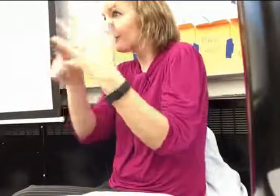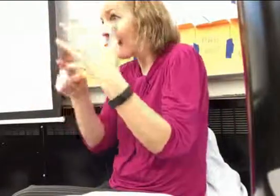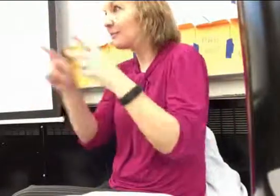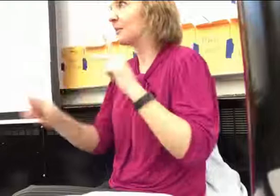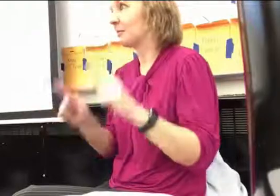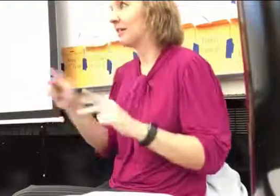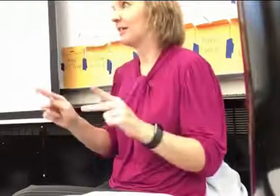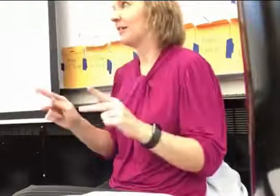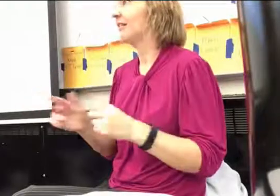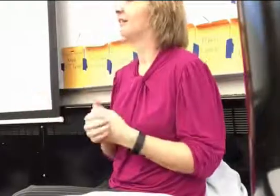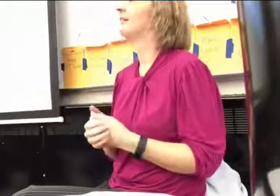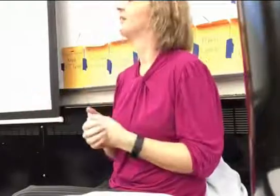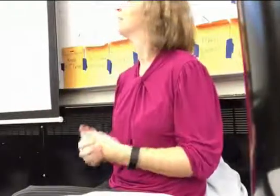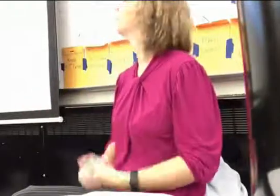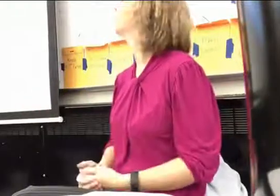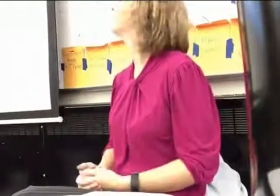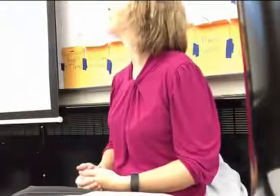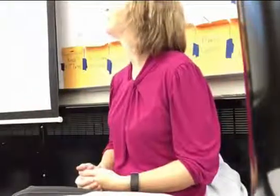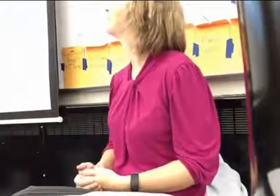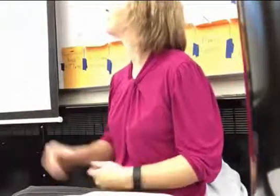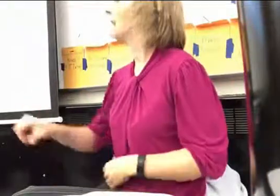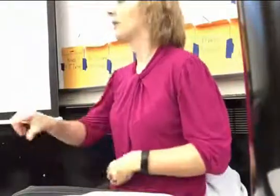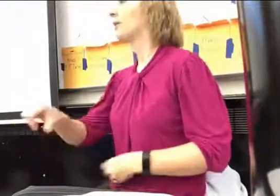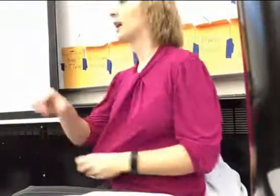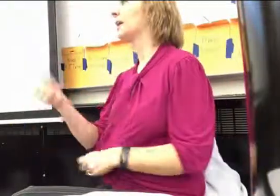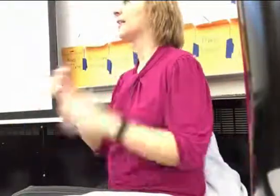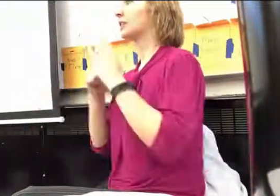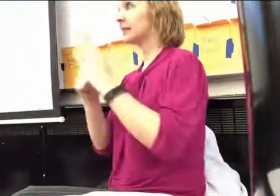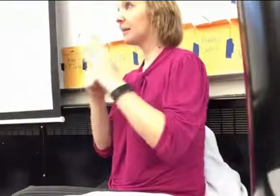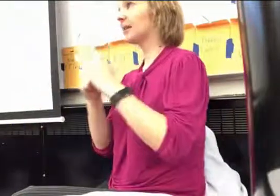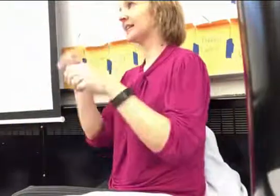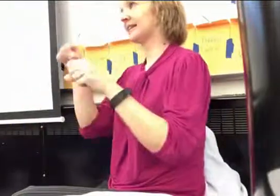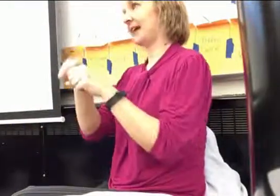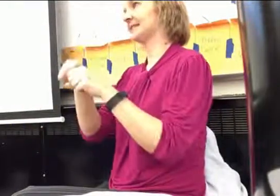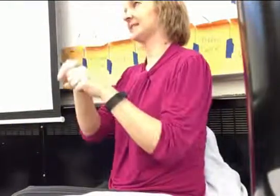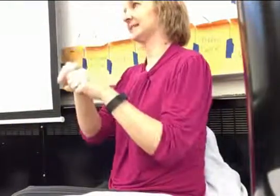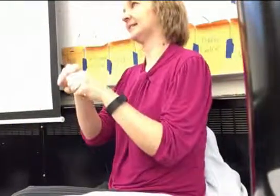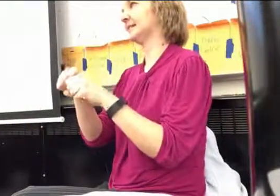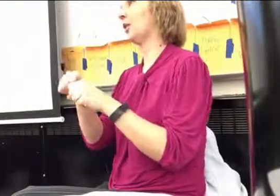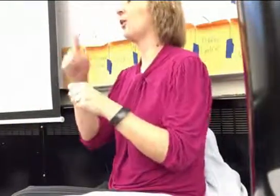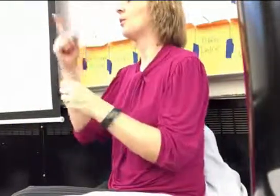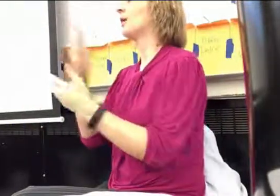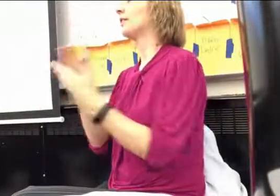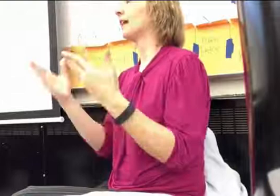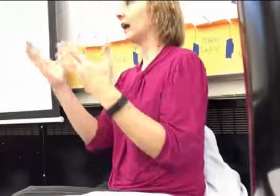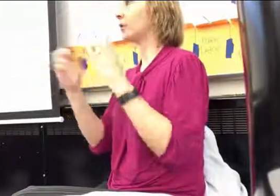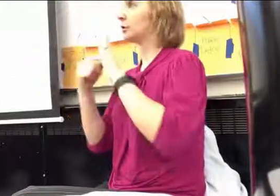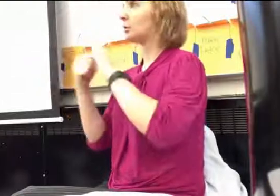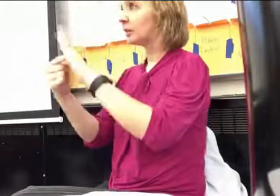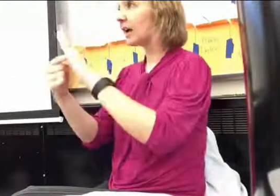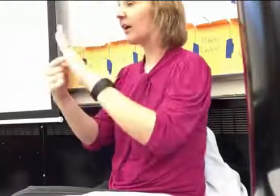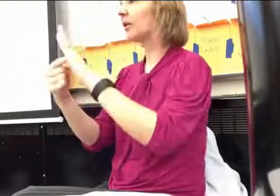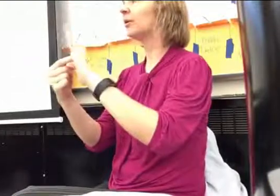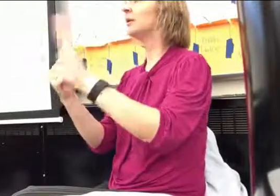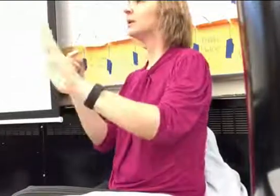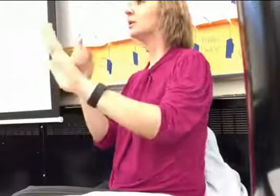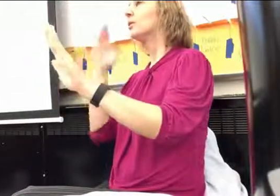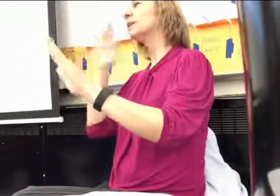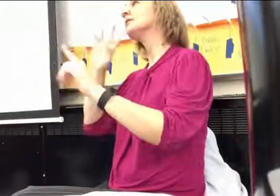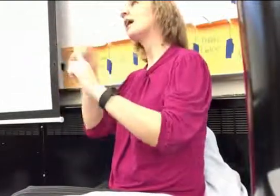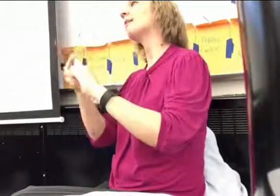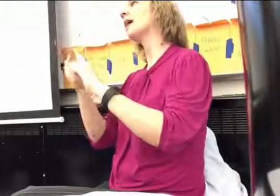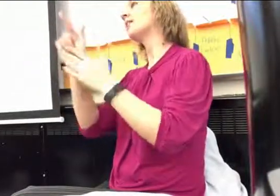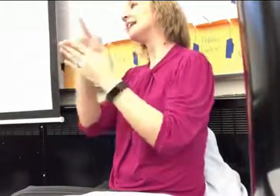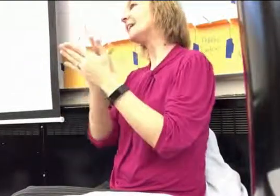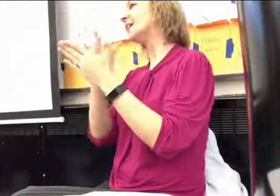people. Now, another example is going to be gas. Now, one thing I want to point out is that we'll talk about like legal